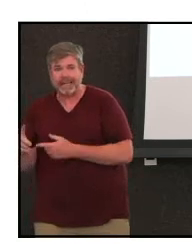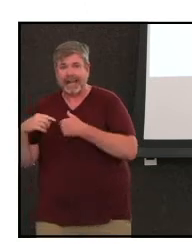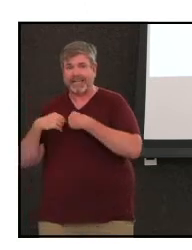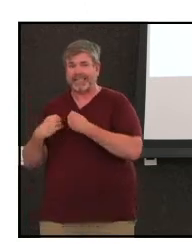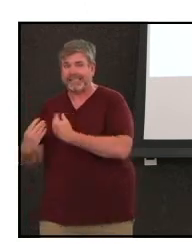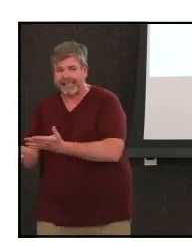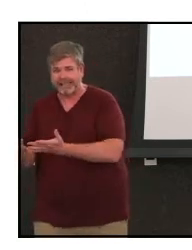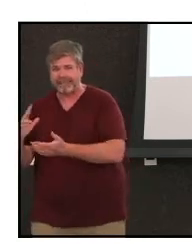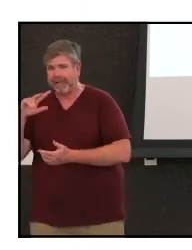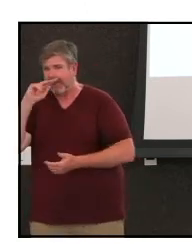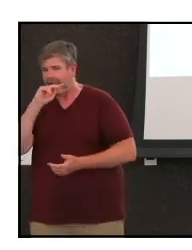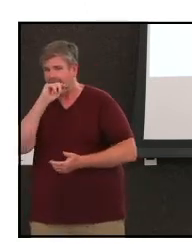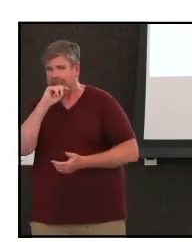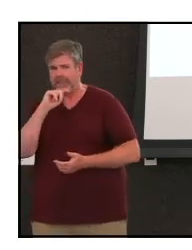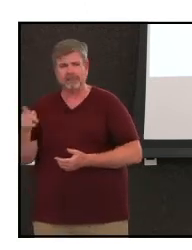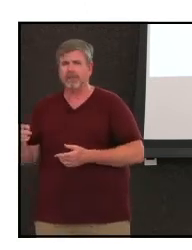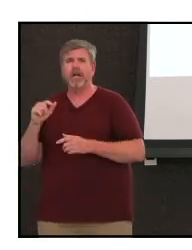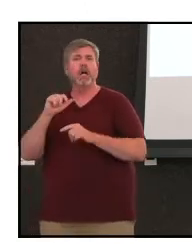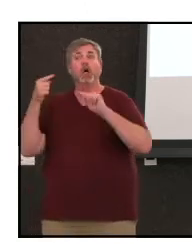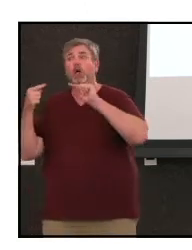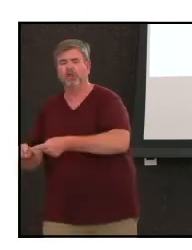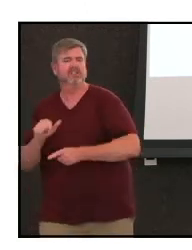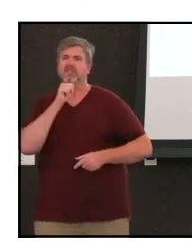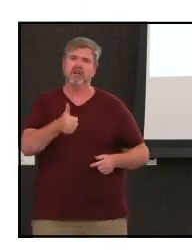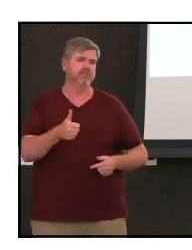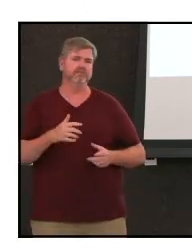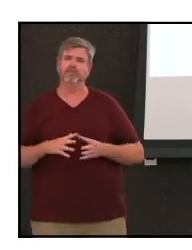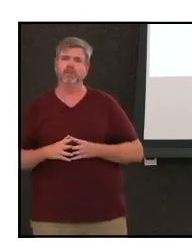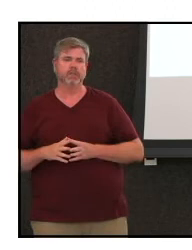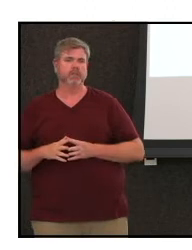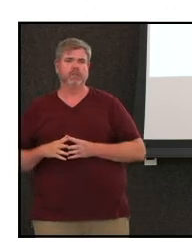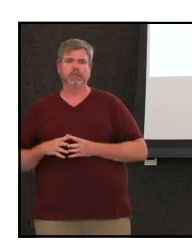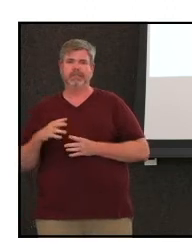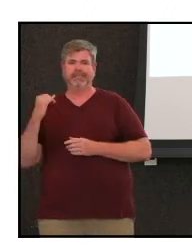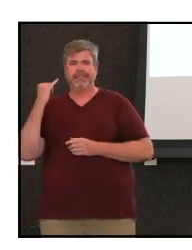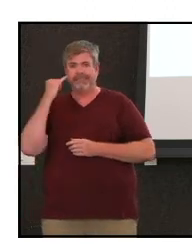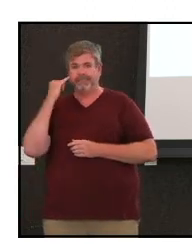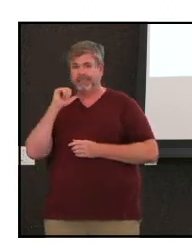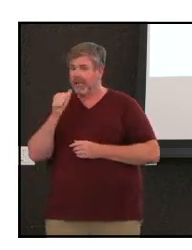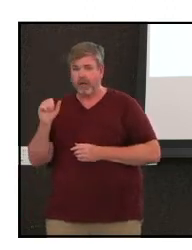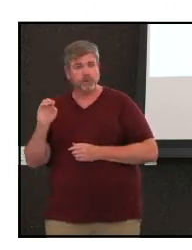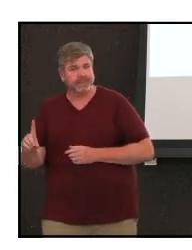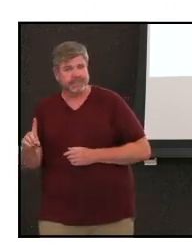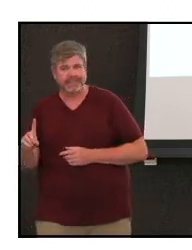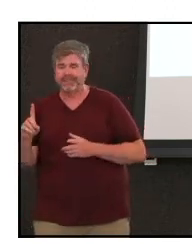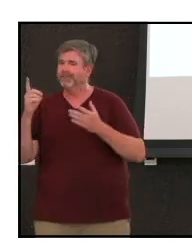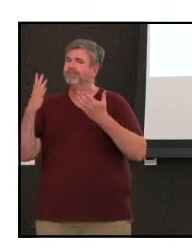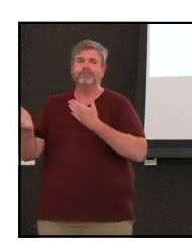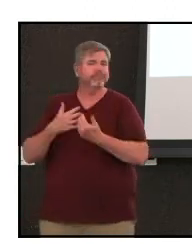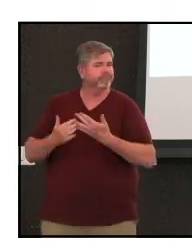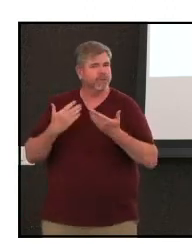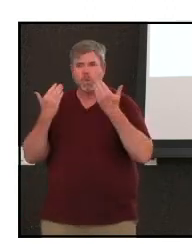even question in your mind that this could possibly be an overdose, you should proceed to give naloxone, and you should not worry that you're going to hurt that person by doing that.